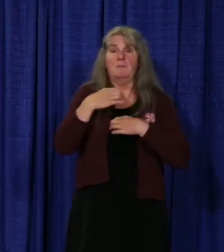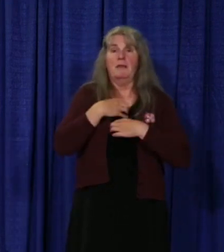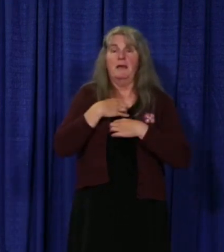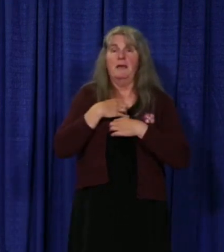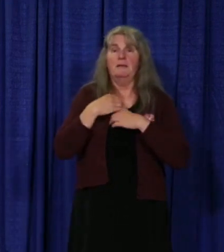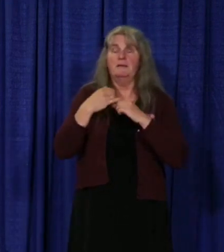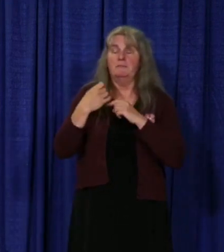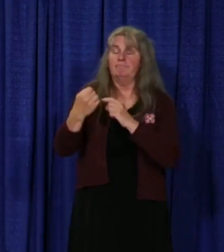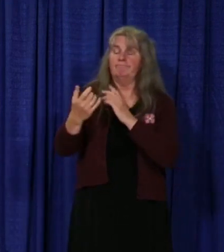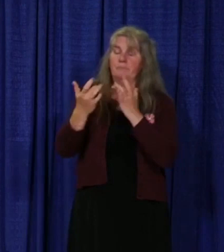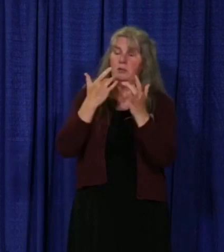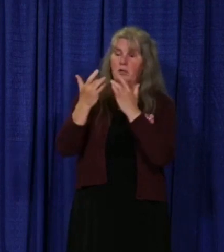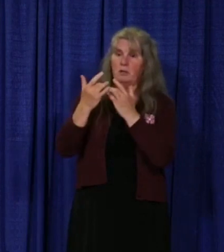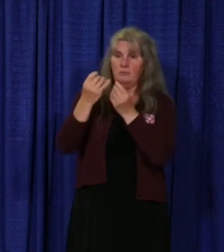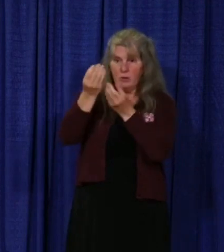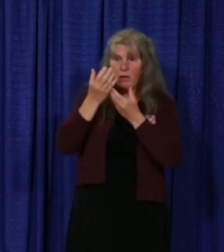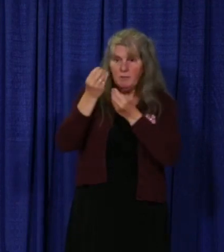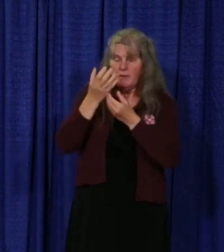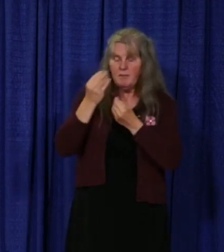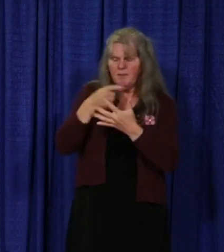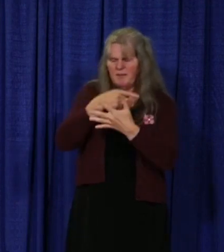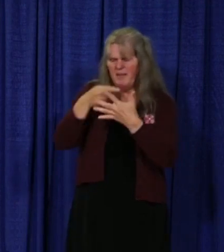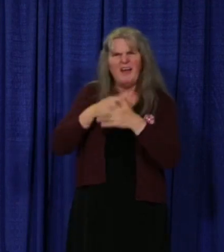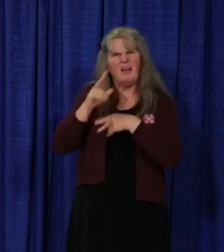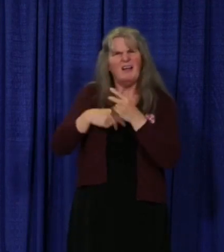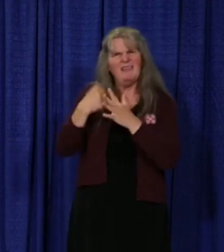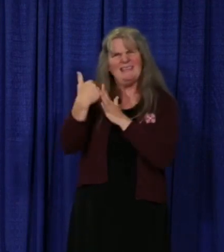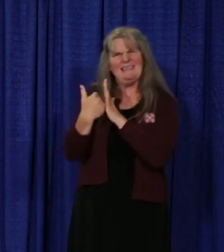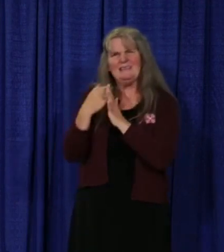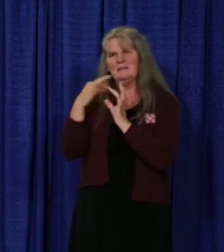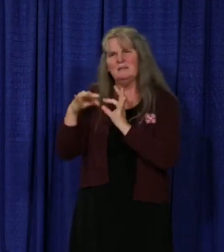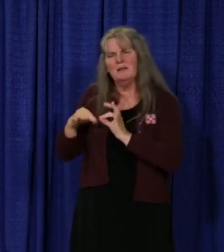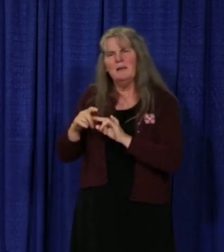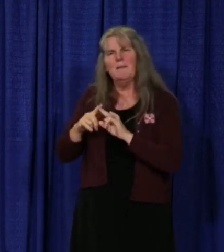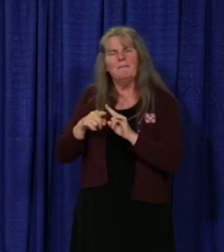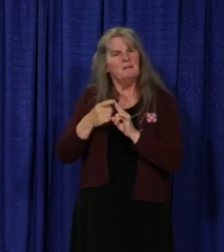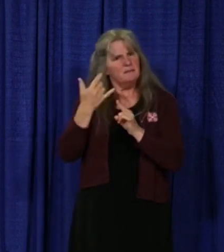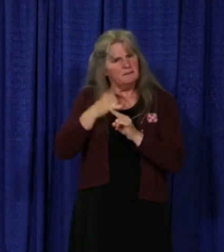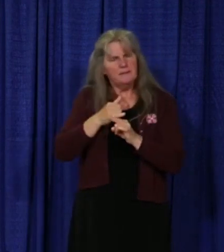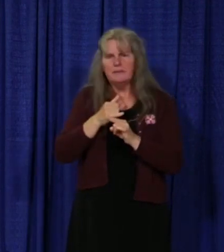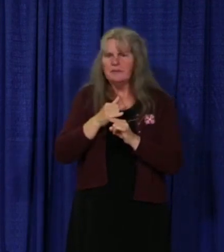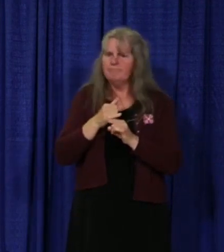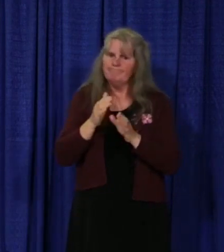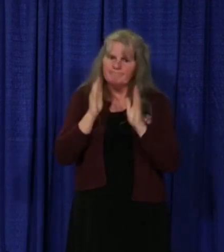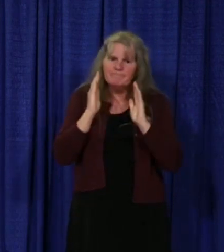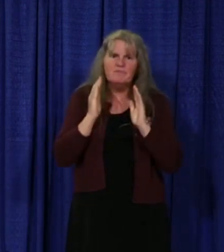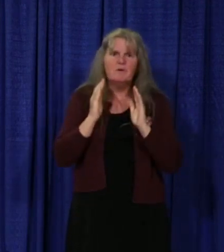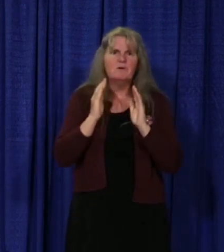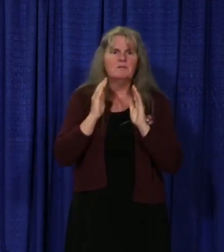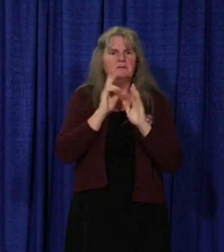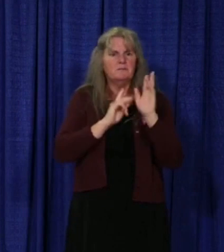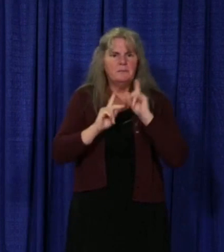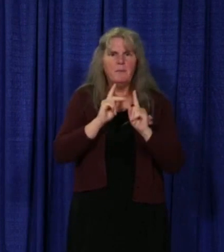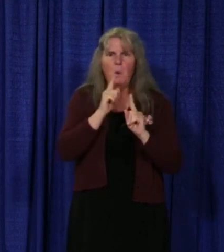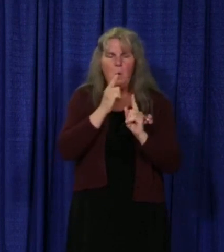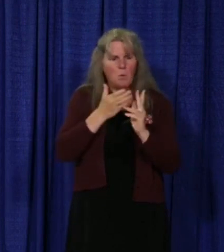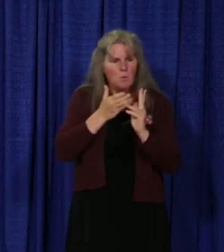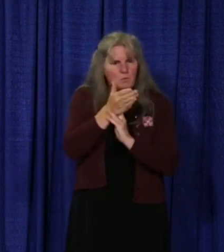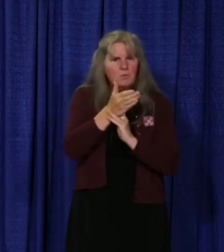in, that's usually the responses that we're getting, but we're still maintaining vigilance when it comes to making sure that people on their way to